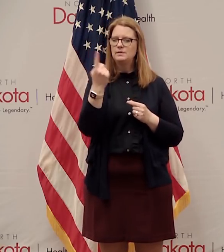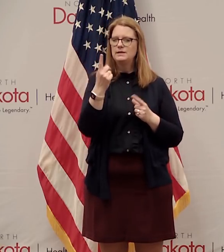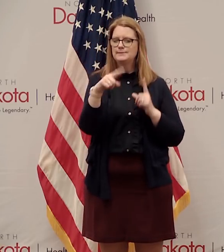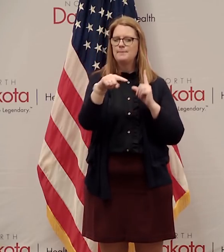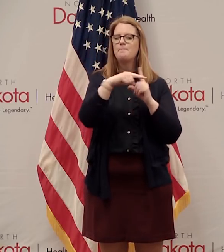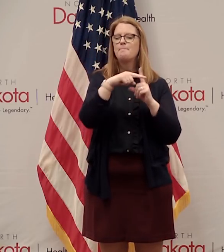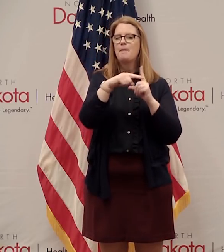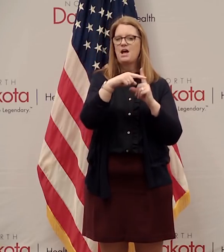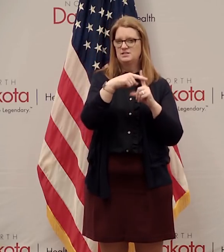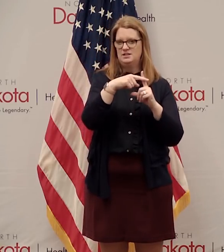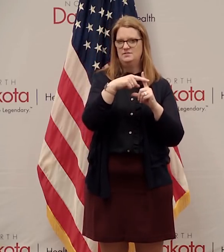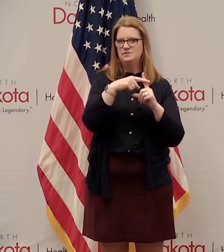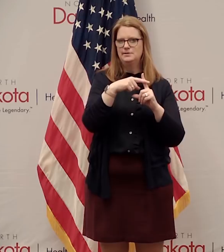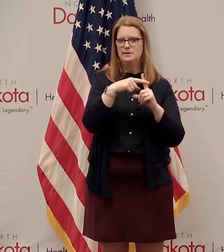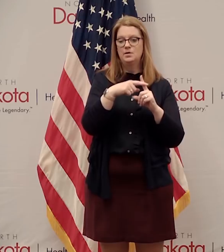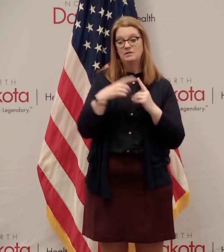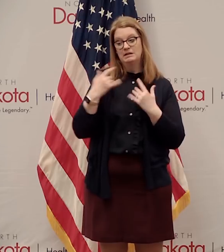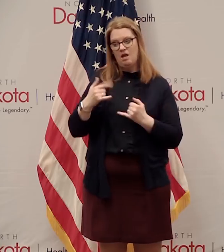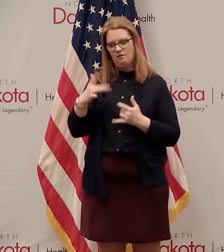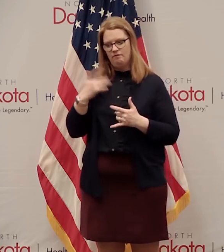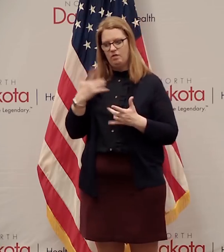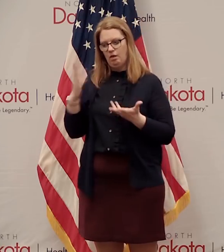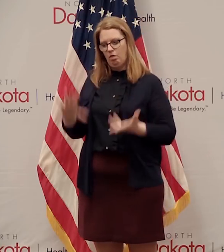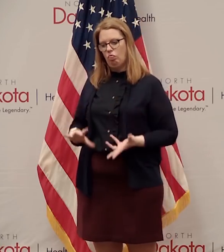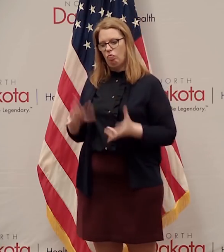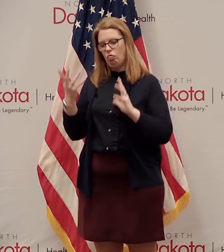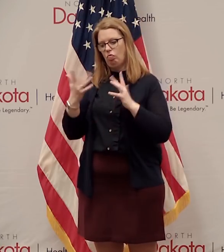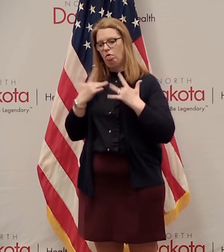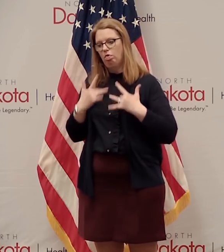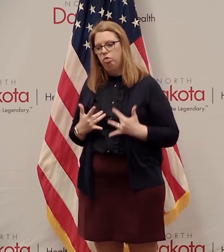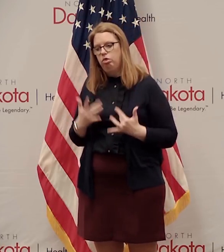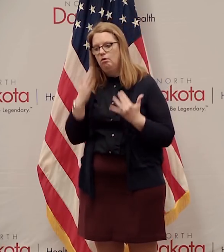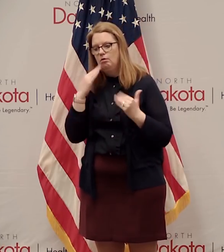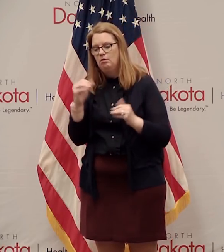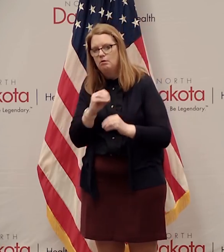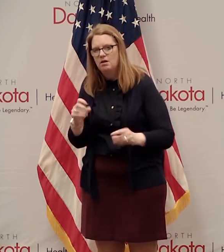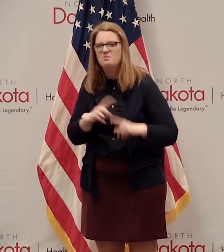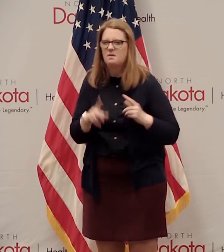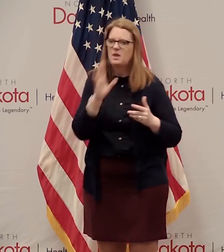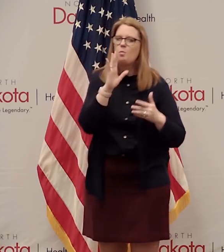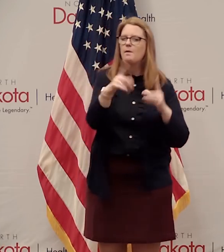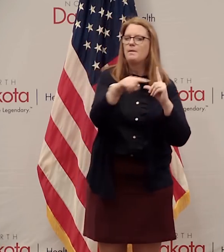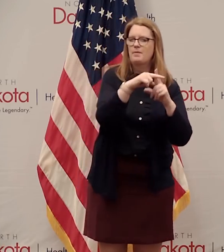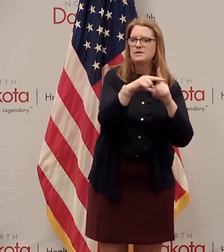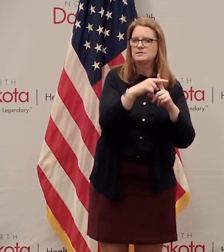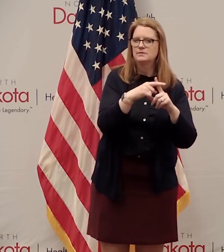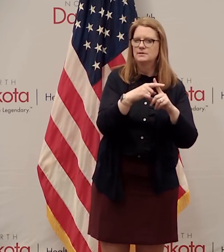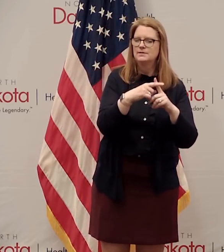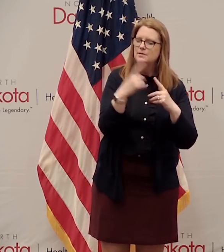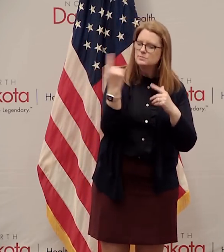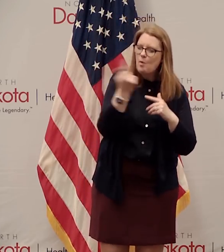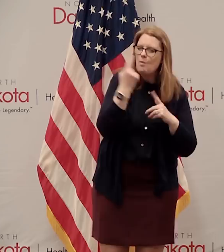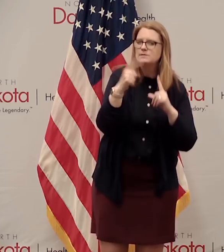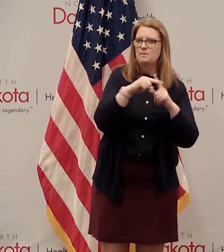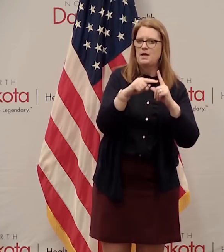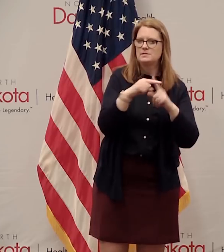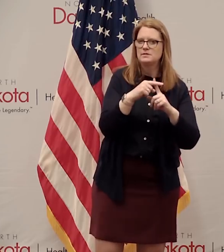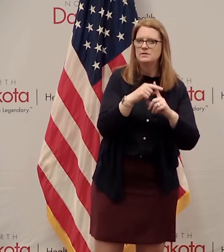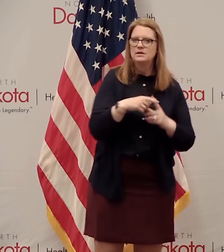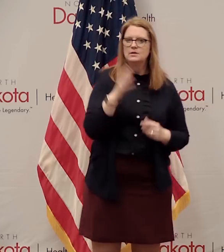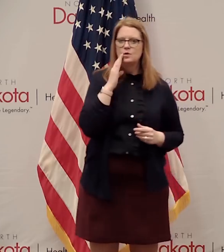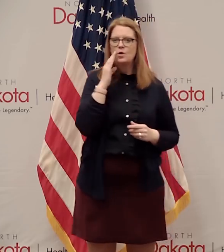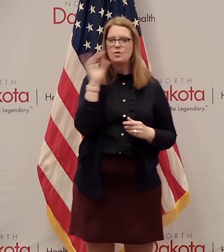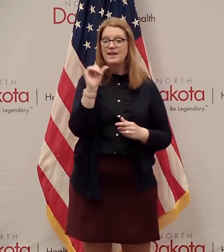come from these trying times. None of us enjoy change. We're humans. We like it the way it was